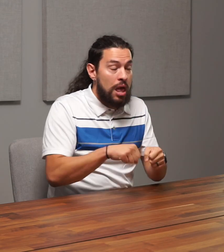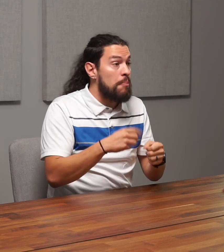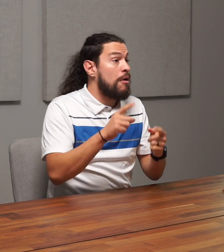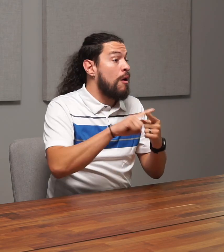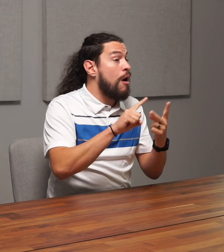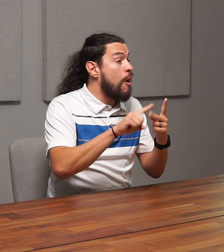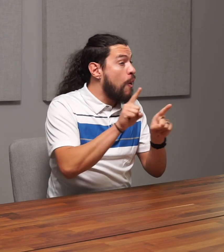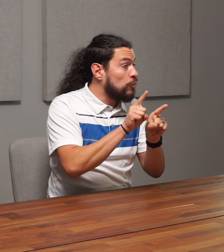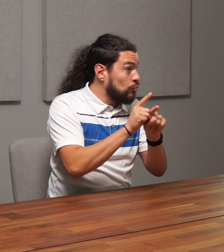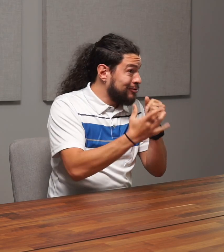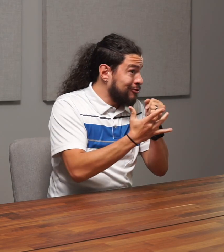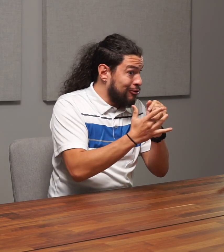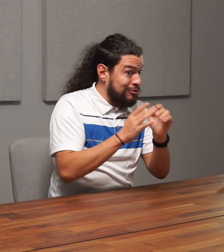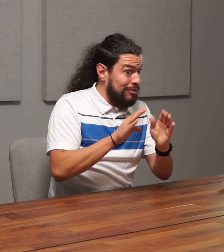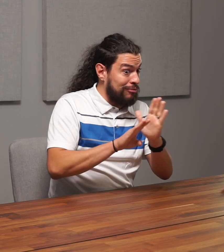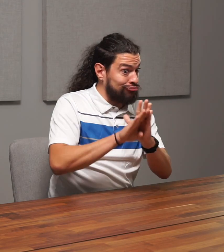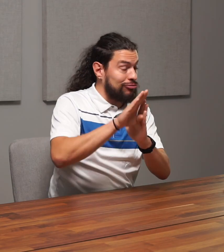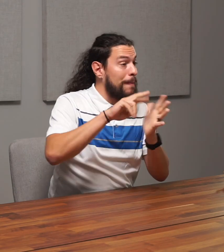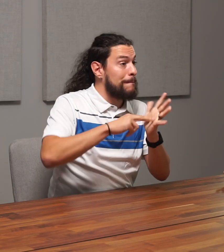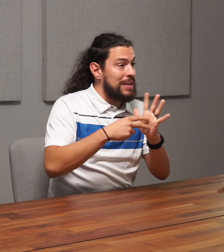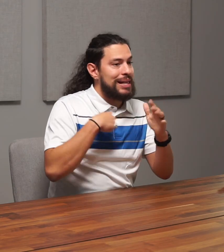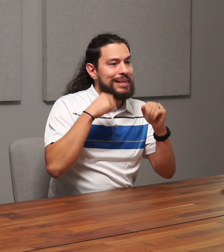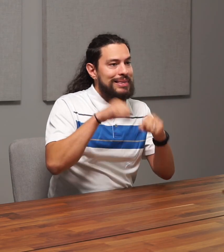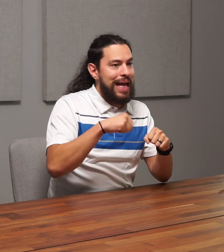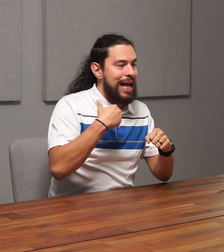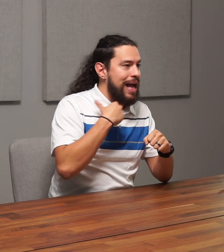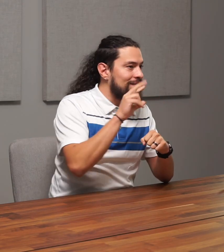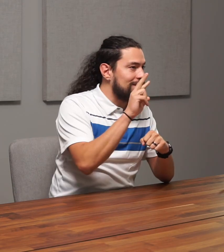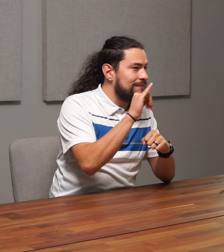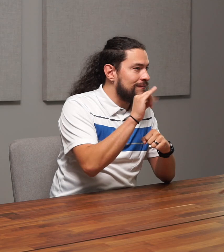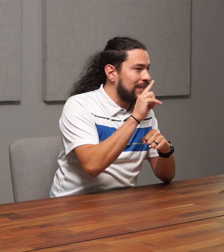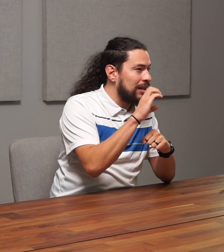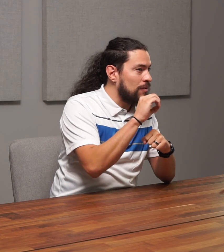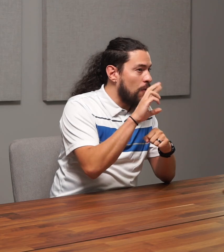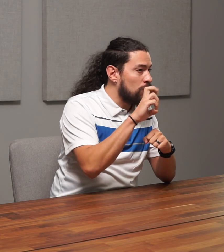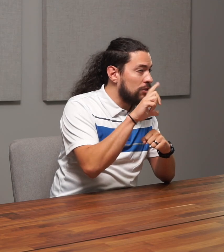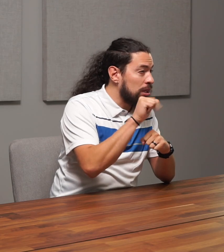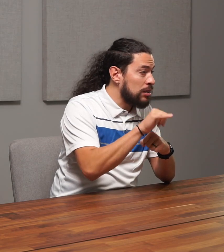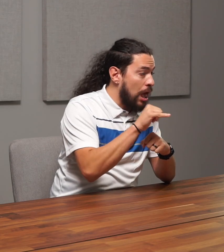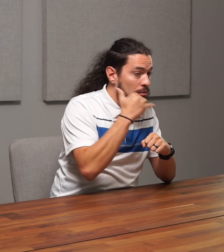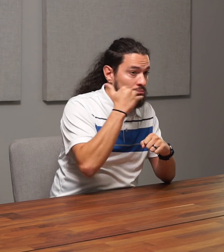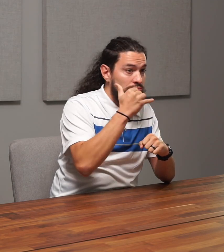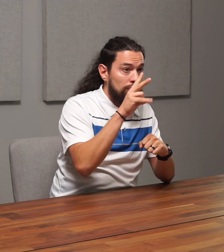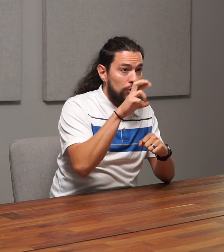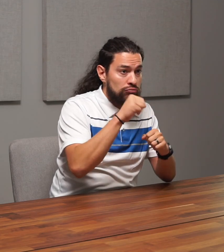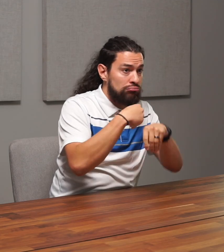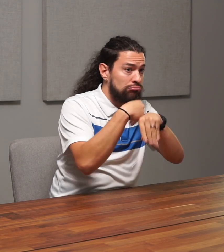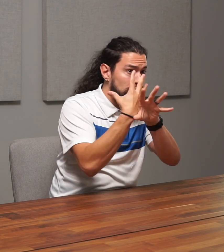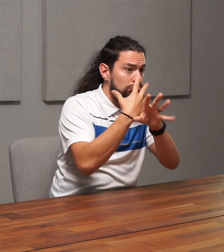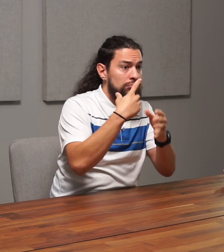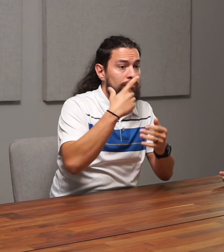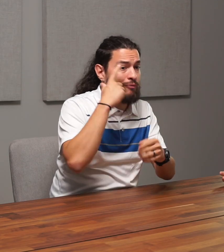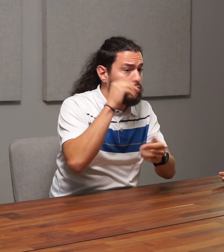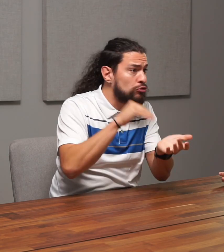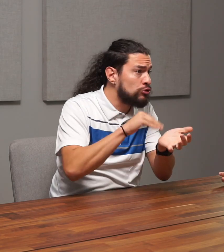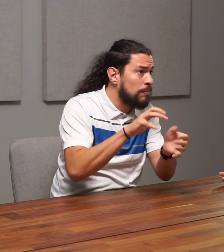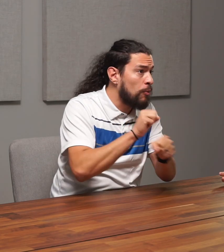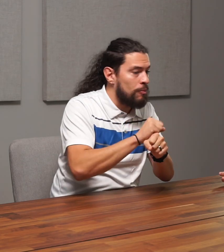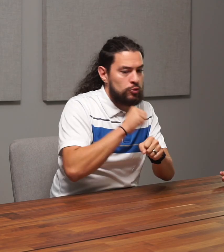the daughter to interpret for the parents whether that be at a doctor's appointment or whether that be at a video phone call or something